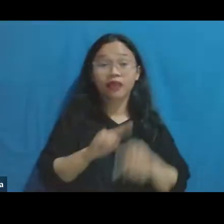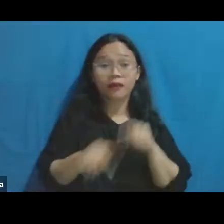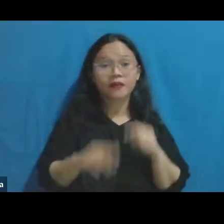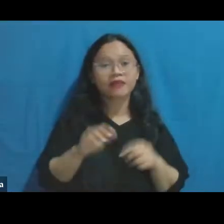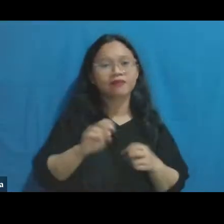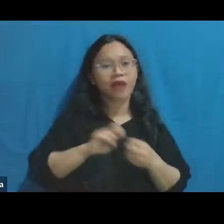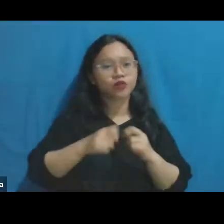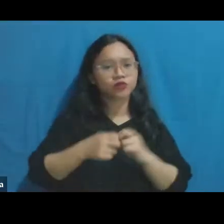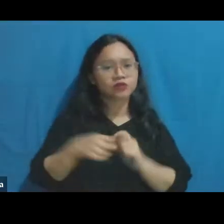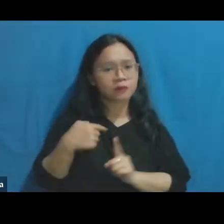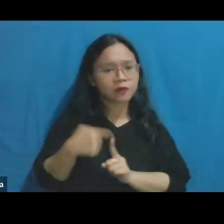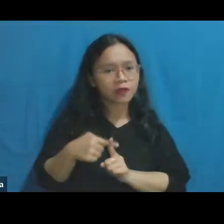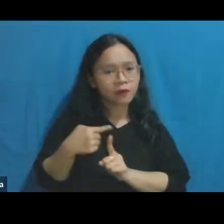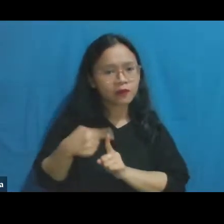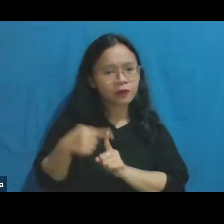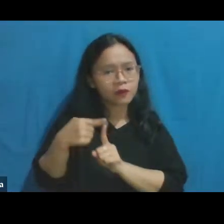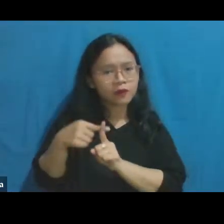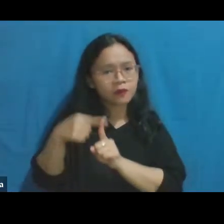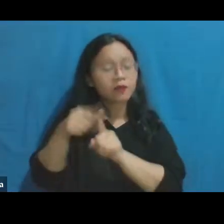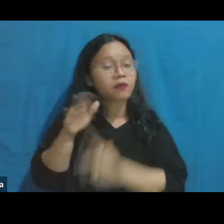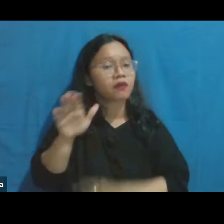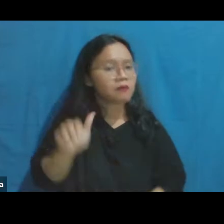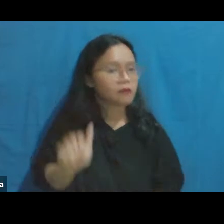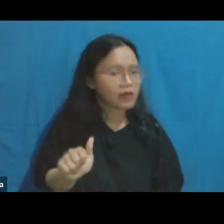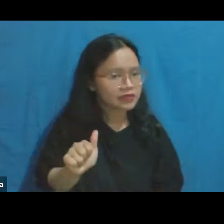historical perspective as well,